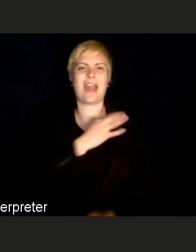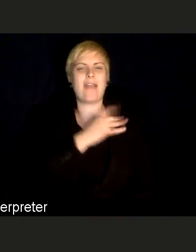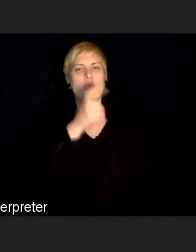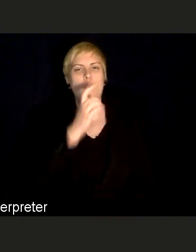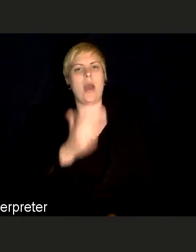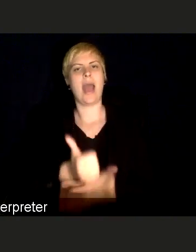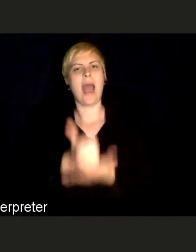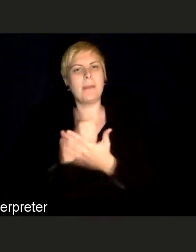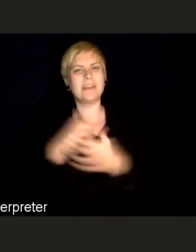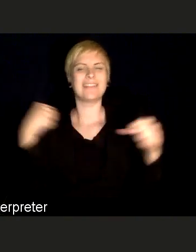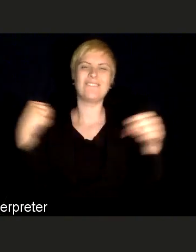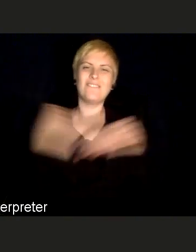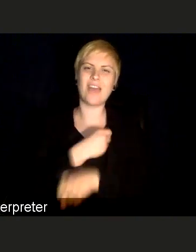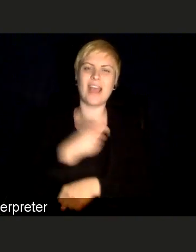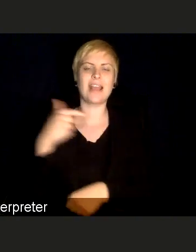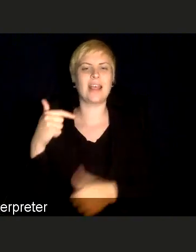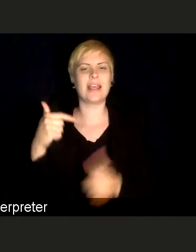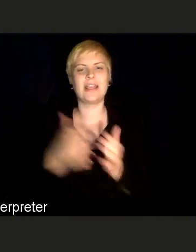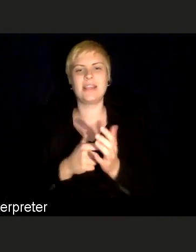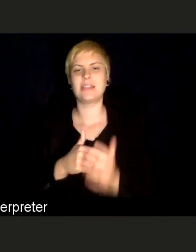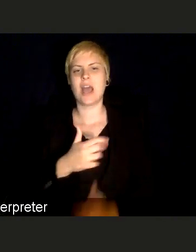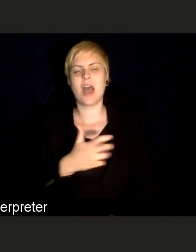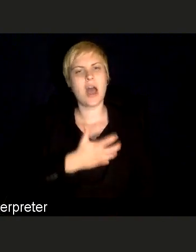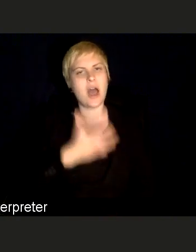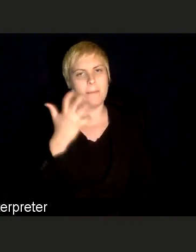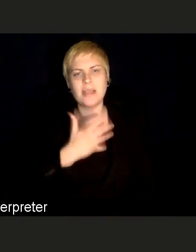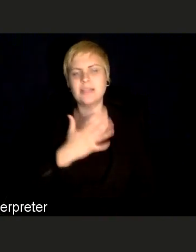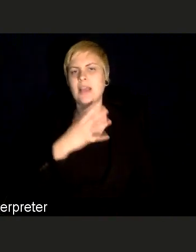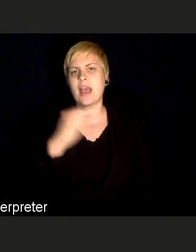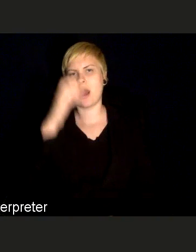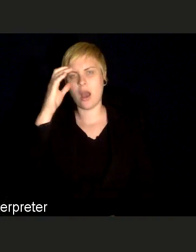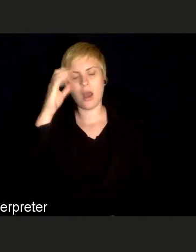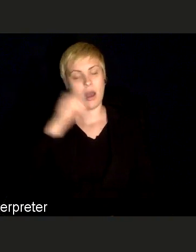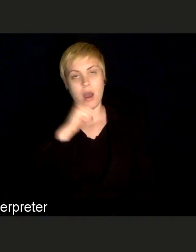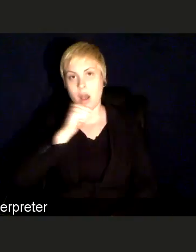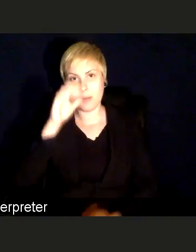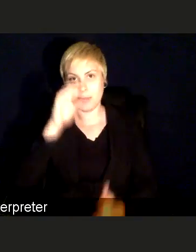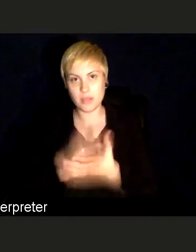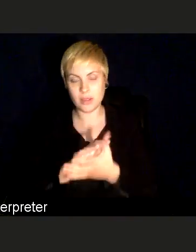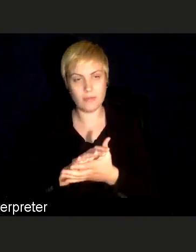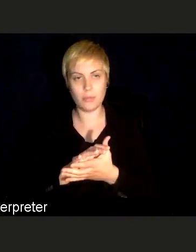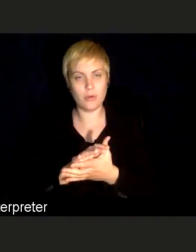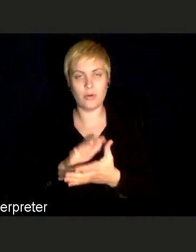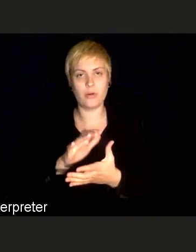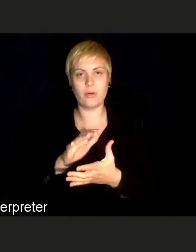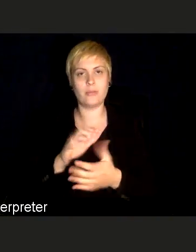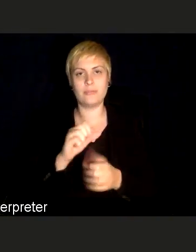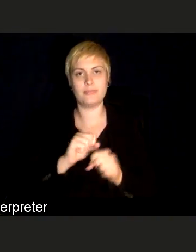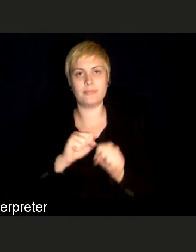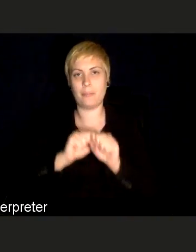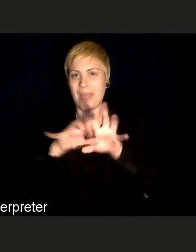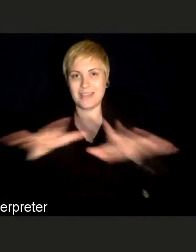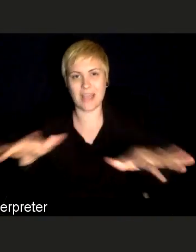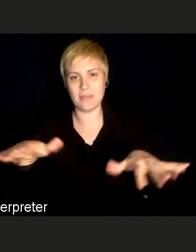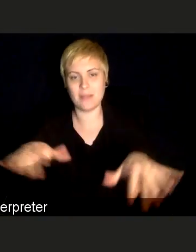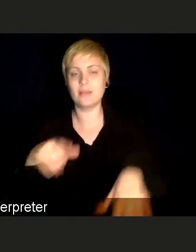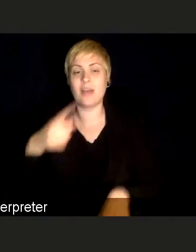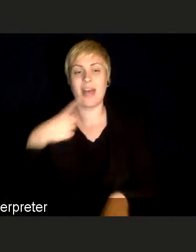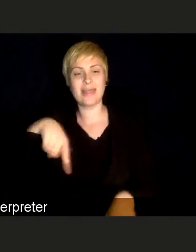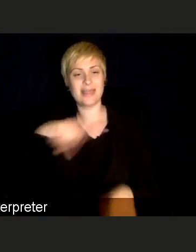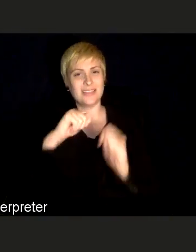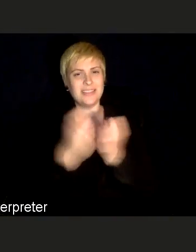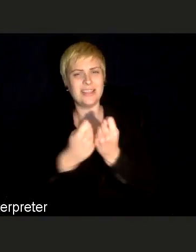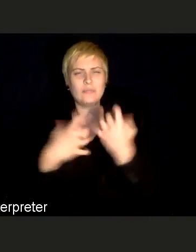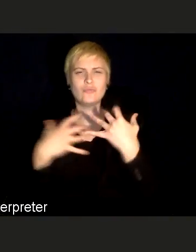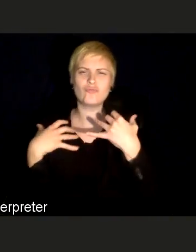this amazing and unbelievable pandemic. They are strong, and they know of your